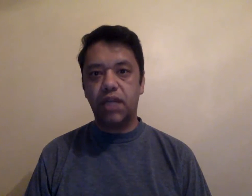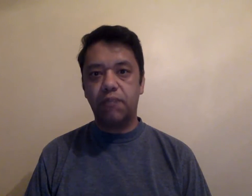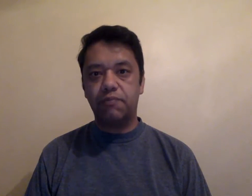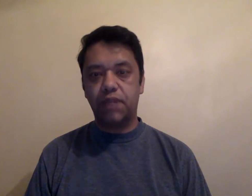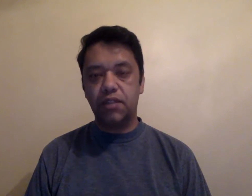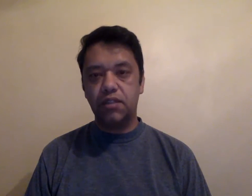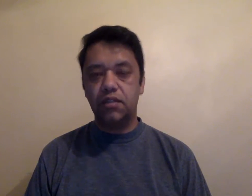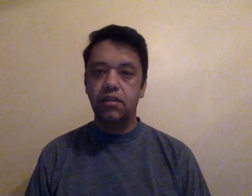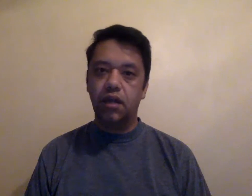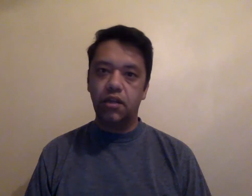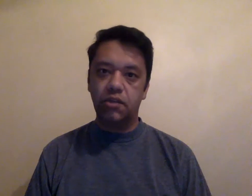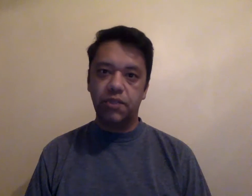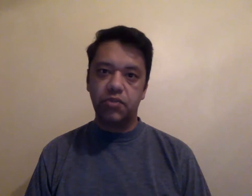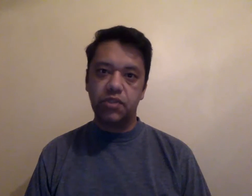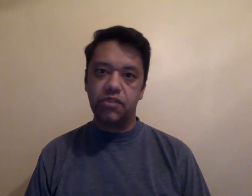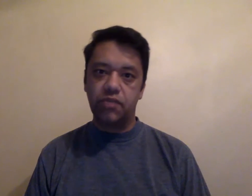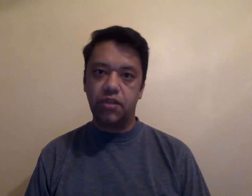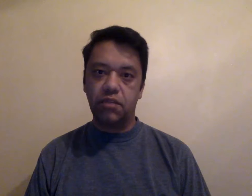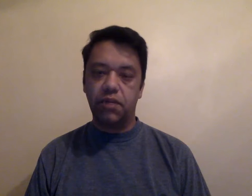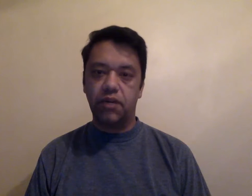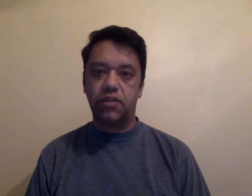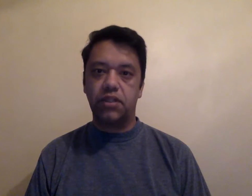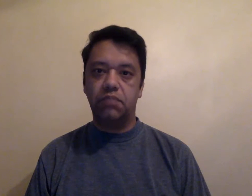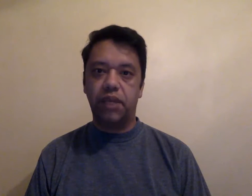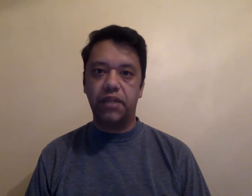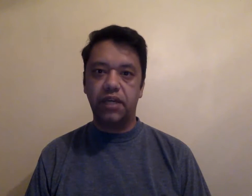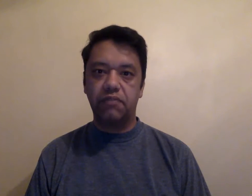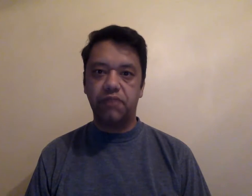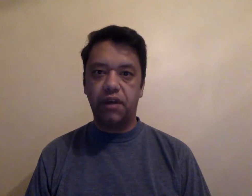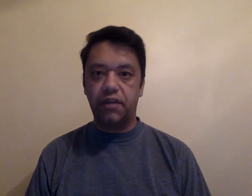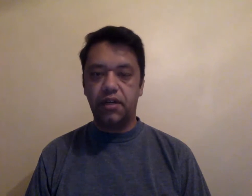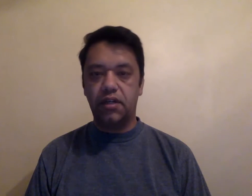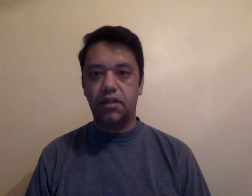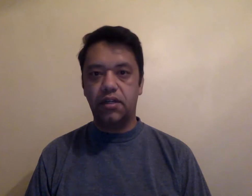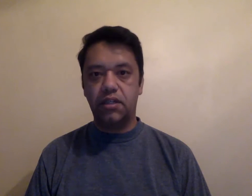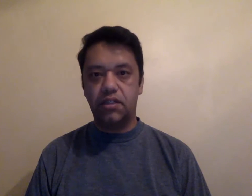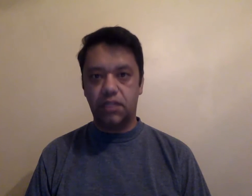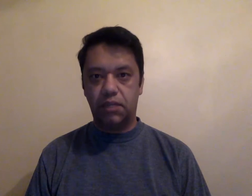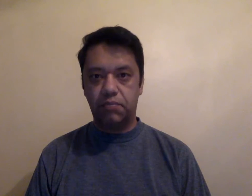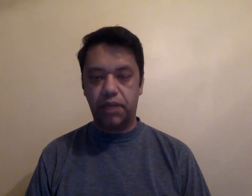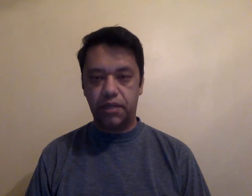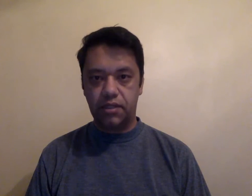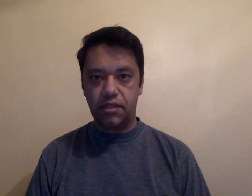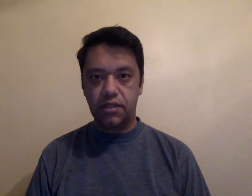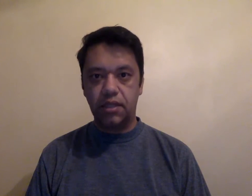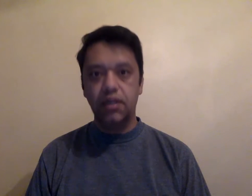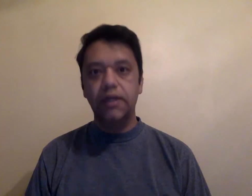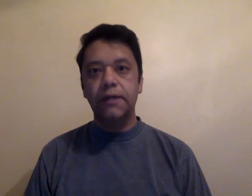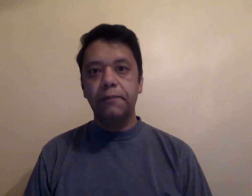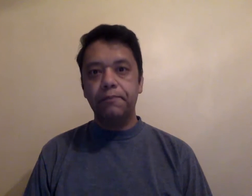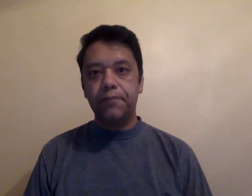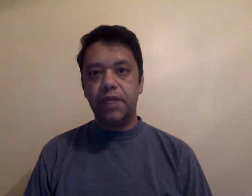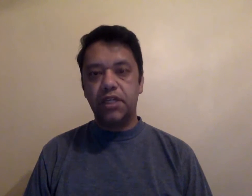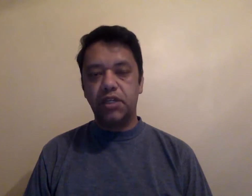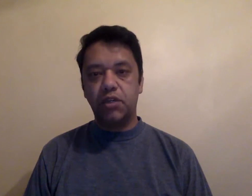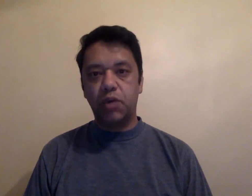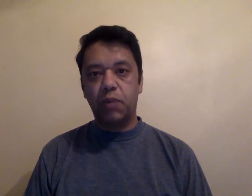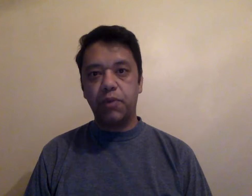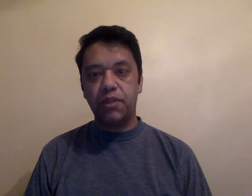up front. A little bit was written about the mother and father and his brother and sister that he grew up with in